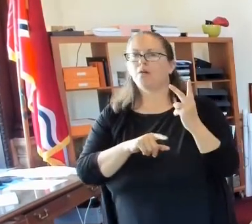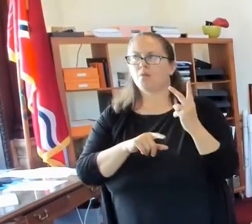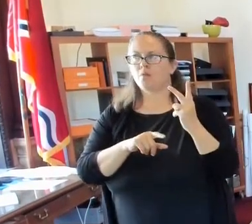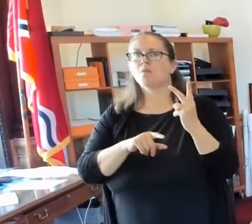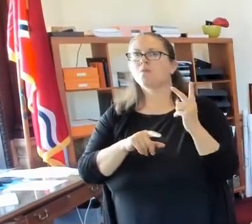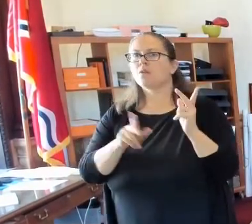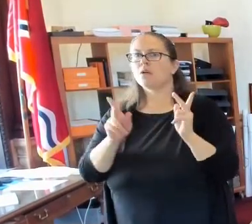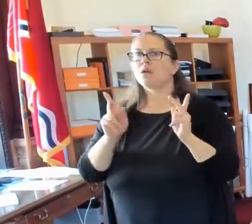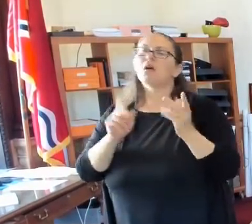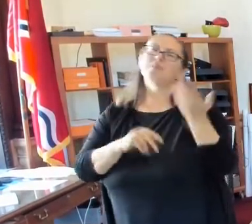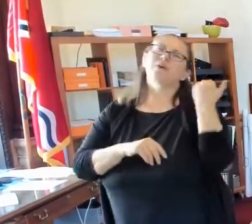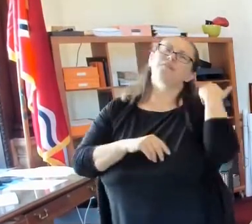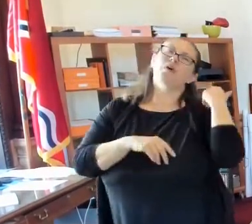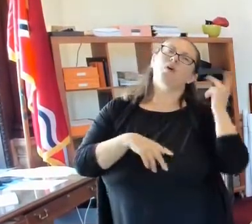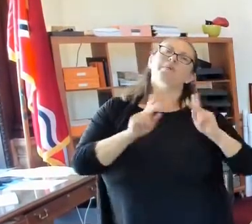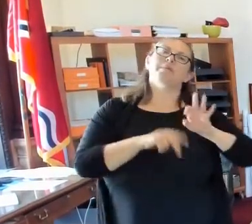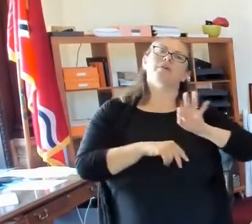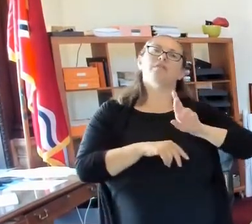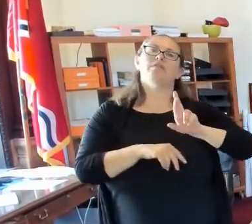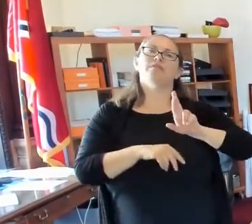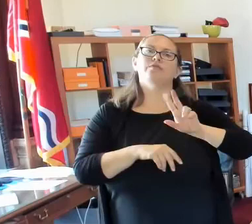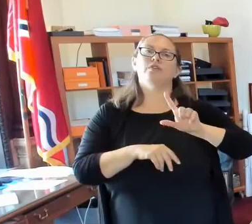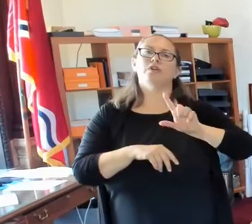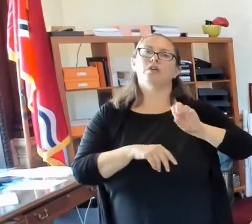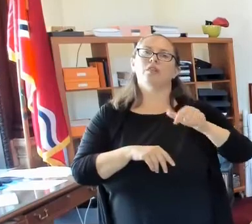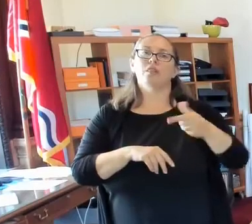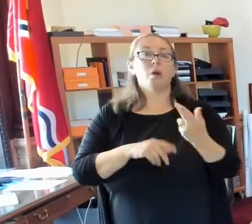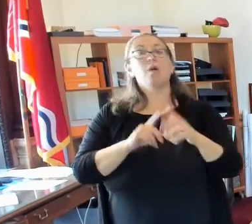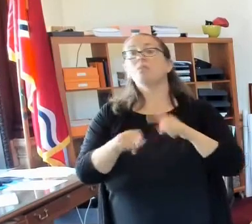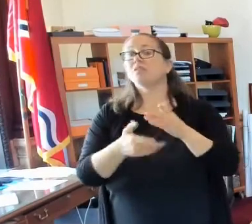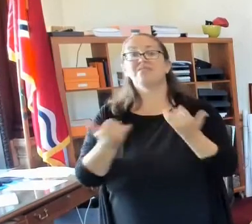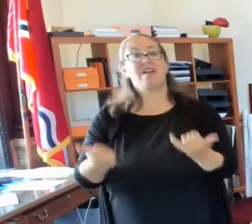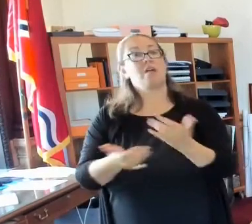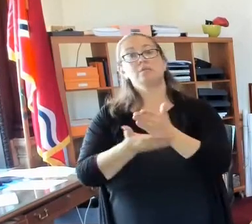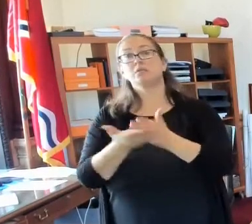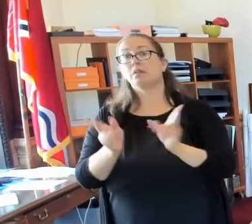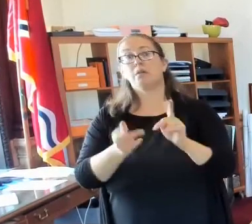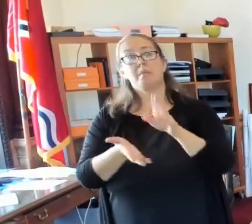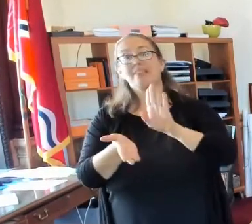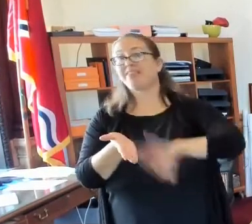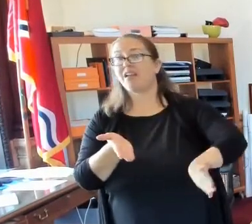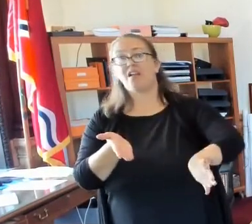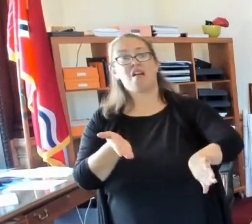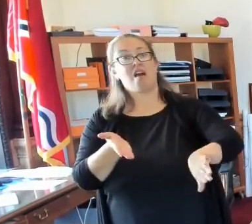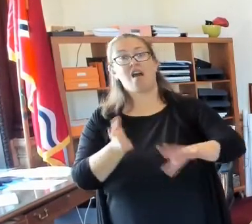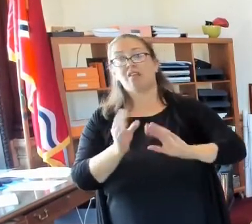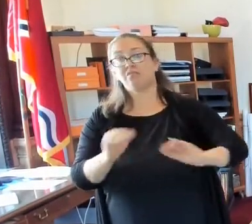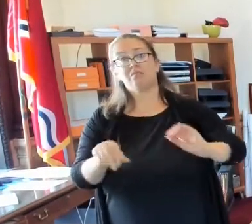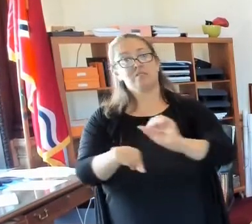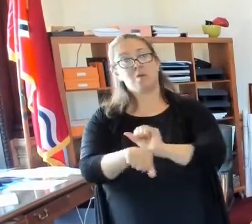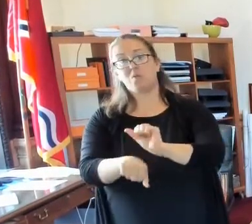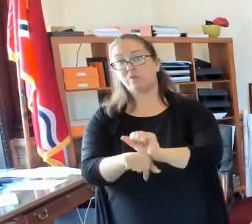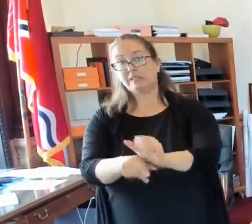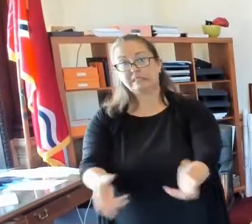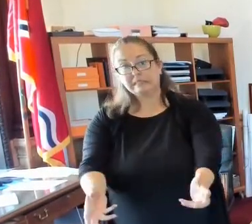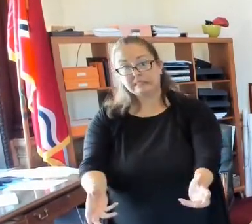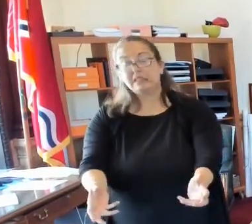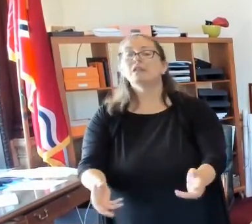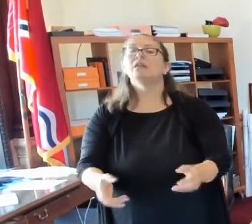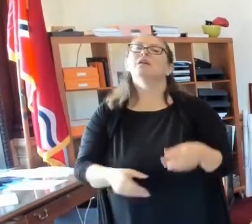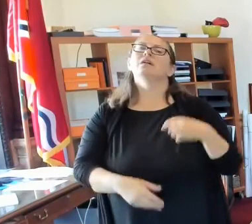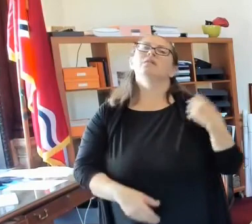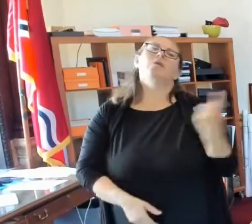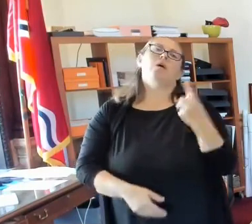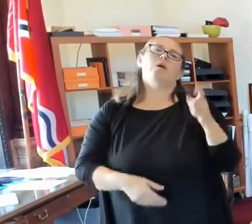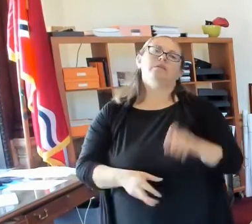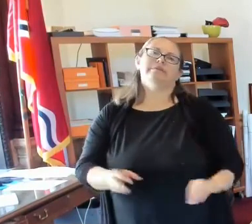Some people were furloughed or their hours were cut, but now some of them are actually being laid off. So we could always use more money. We've got